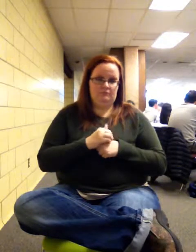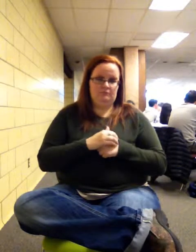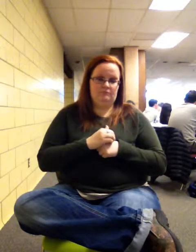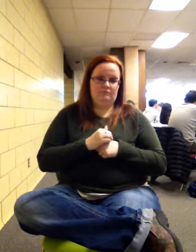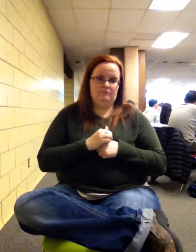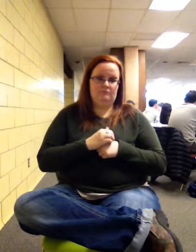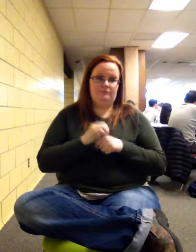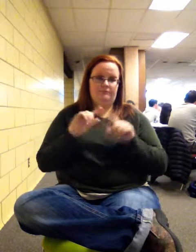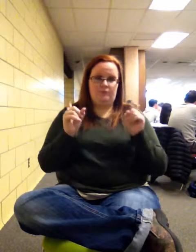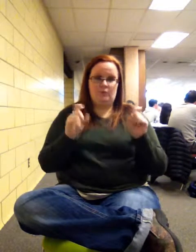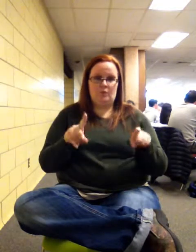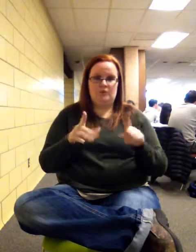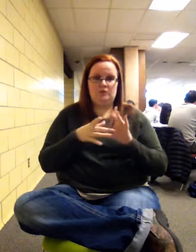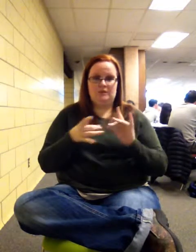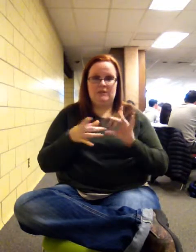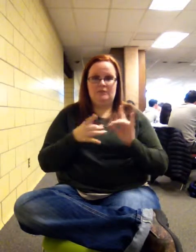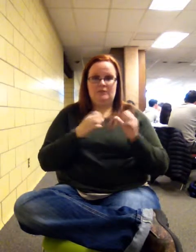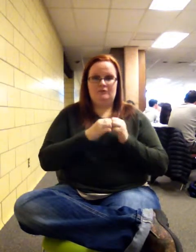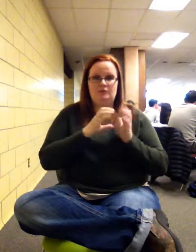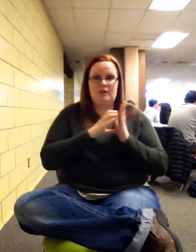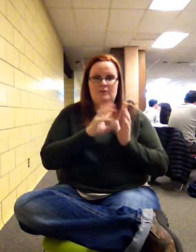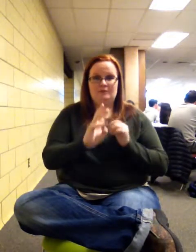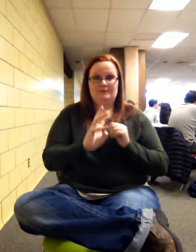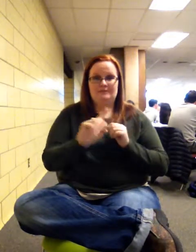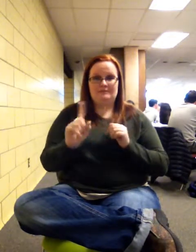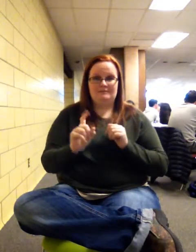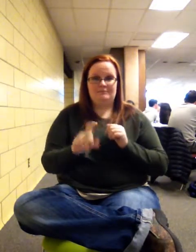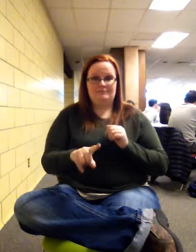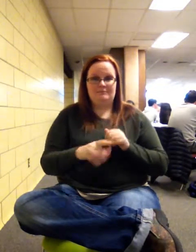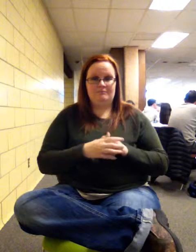8. Questions or comments on chapter 6 then?